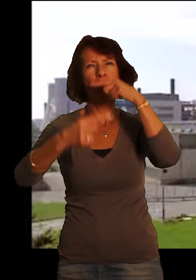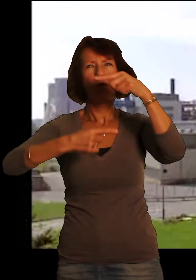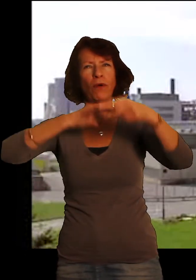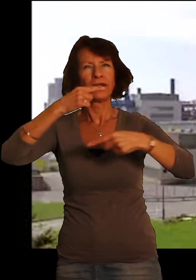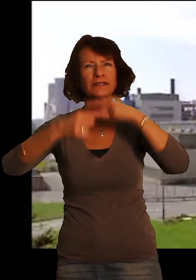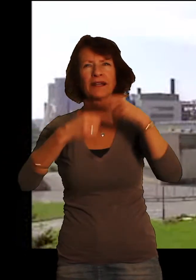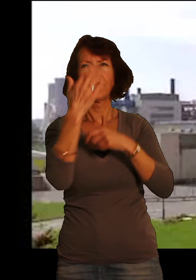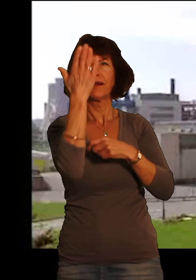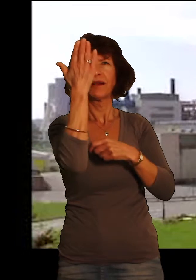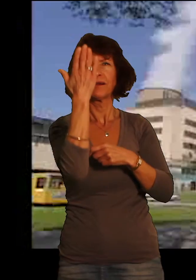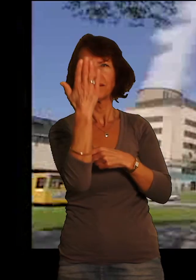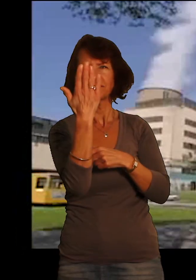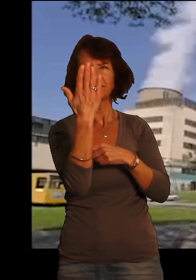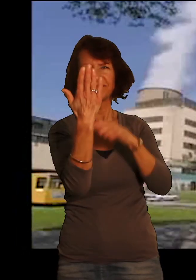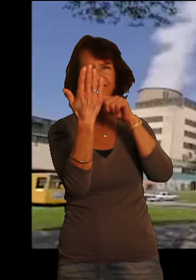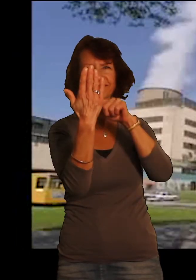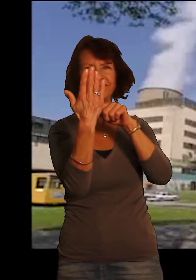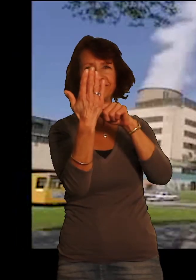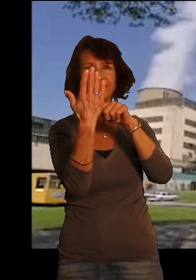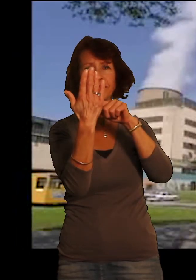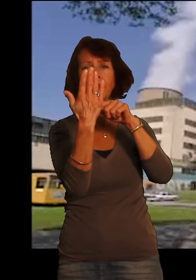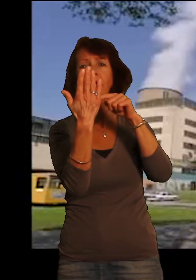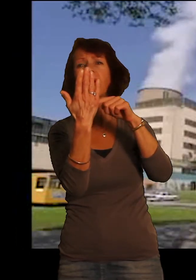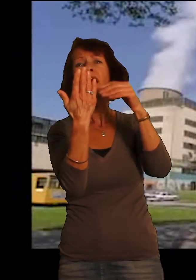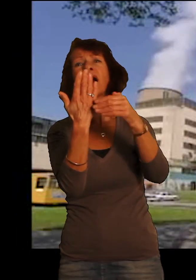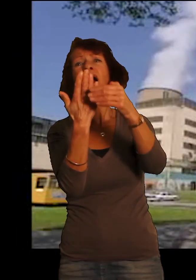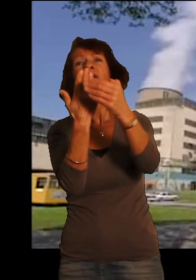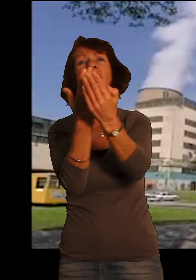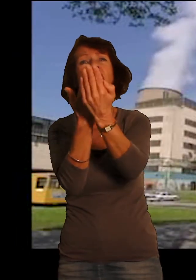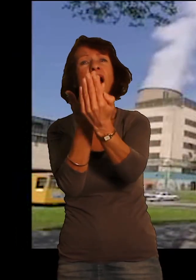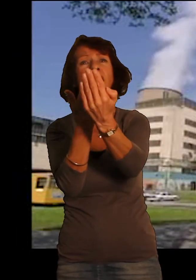as much as 4 times its power generation when it was first opened.